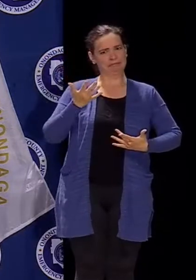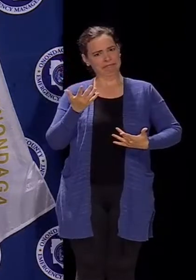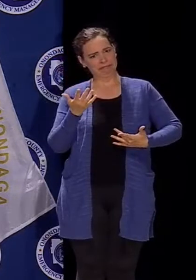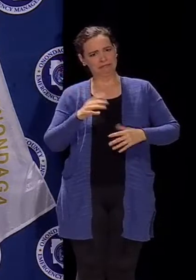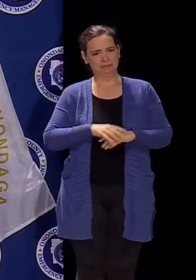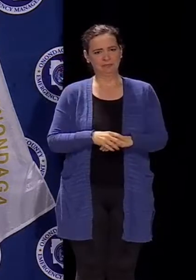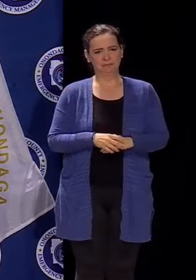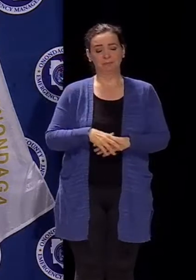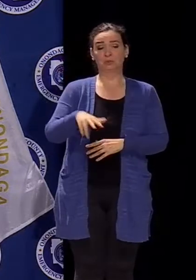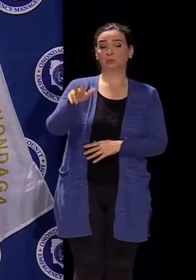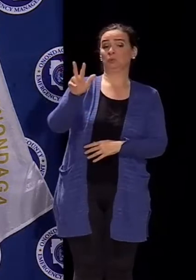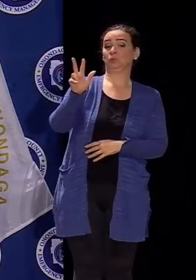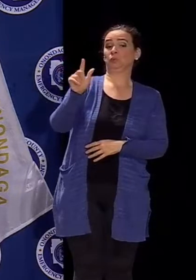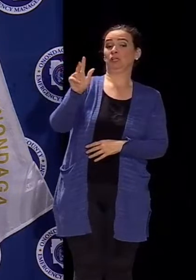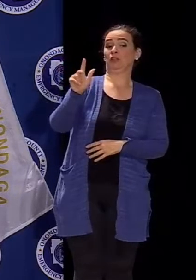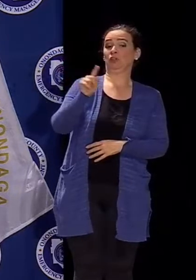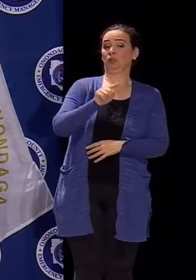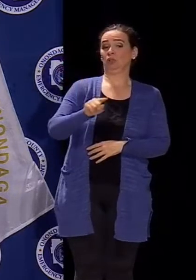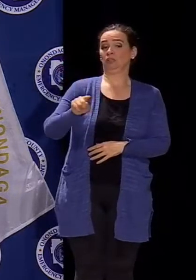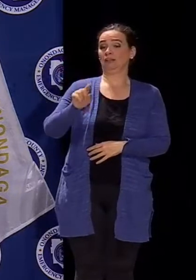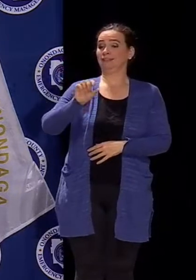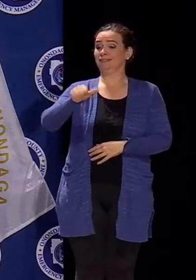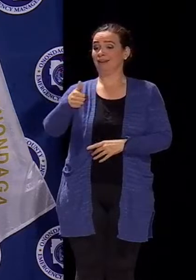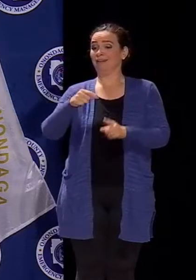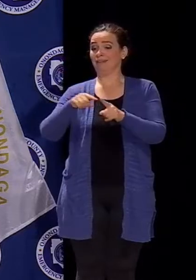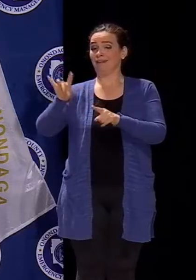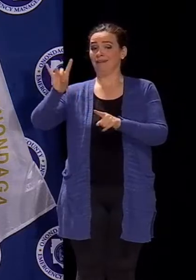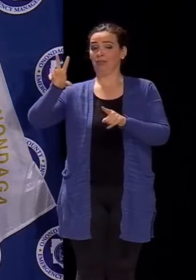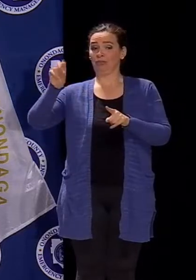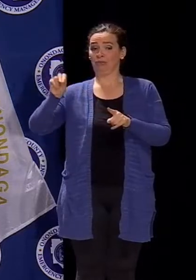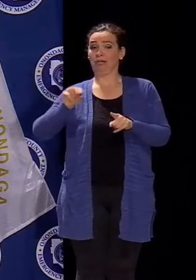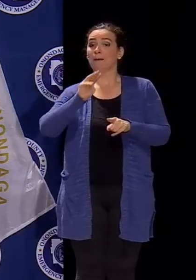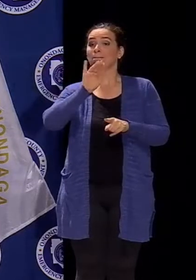to 8:30, May 24th,